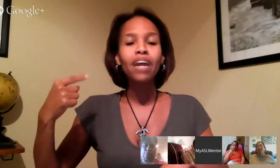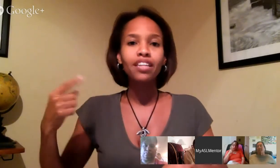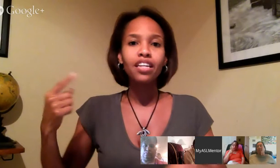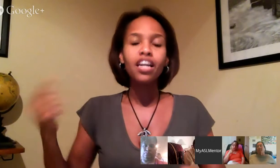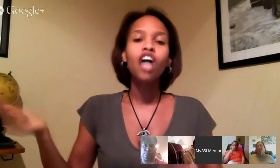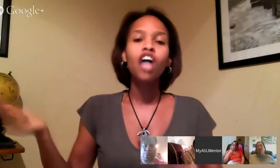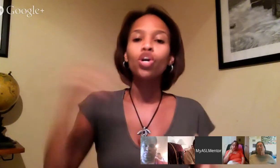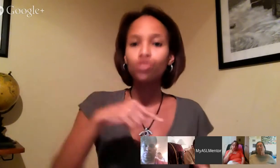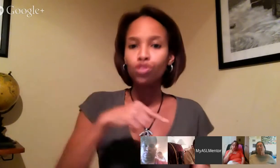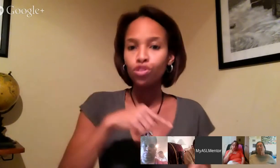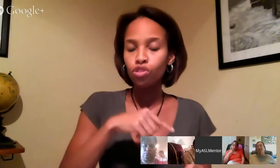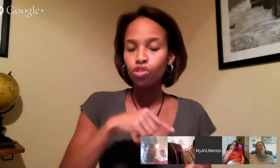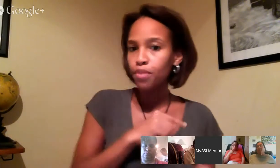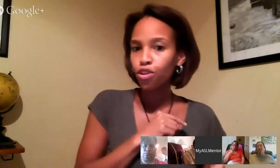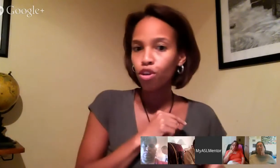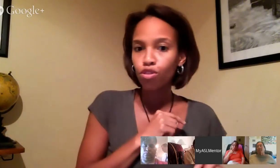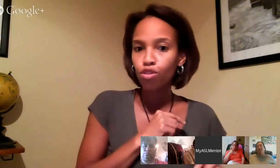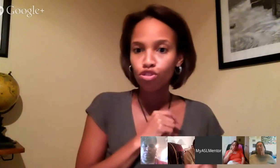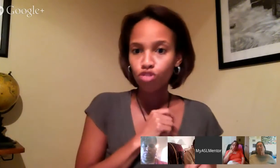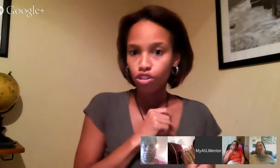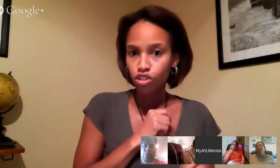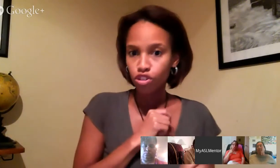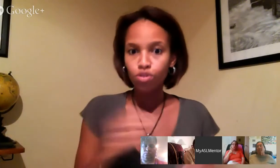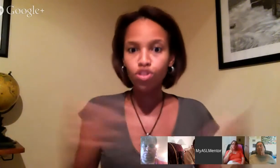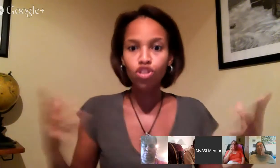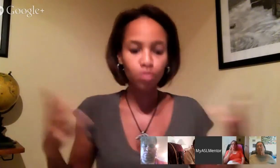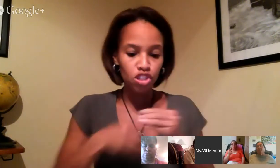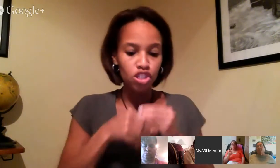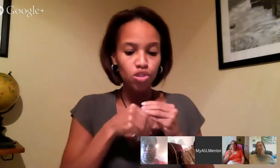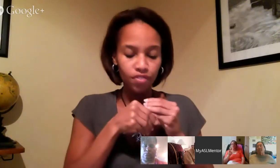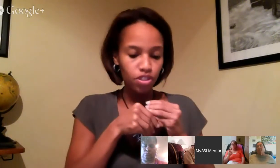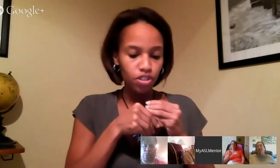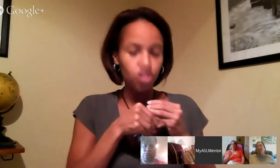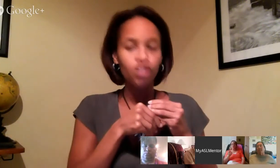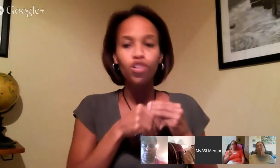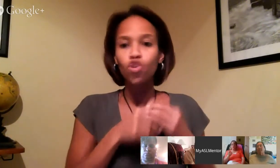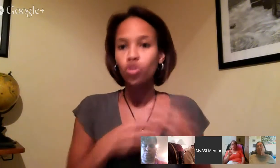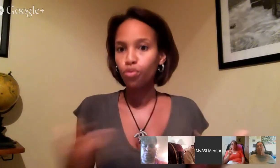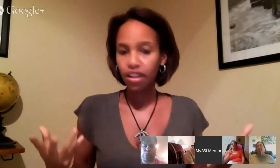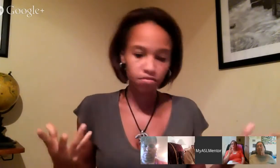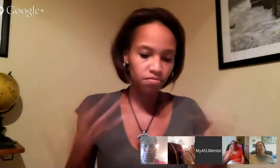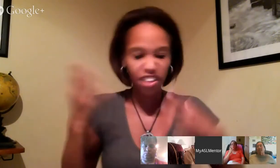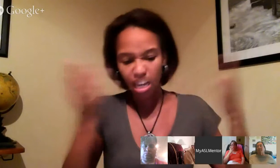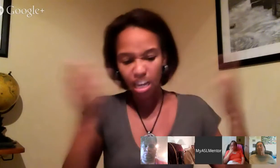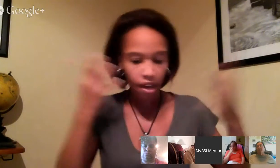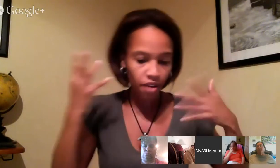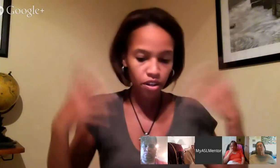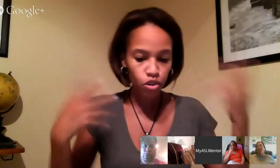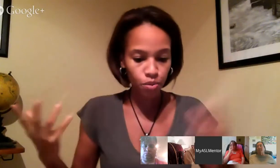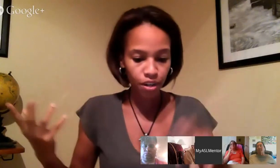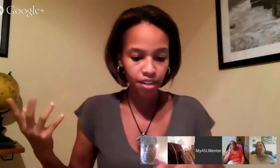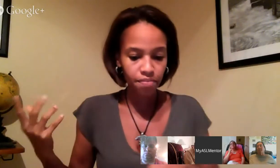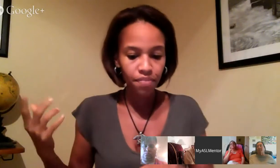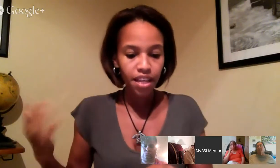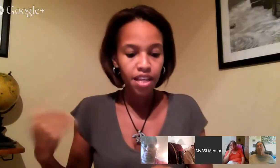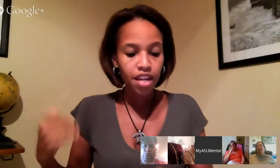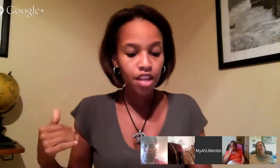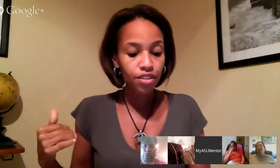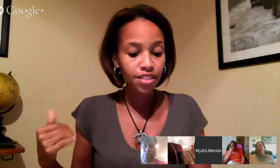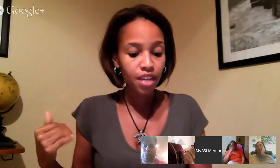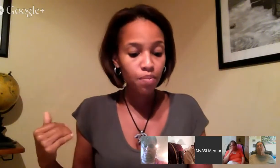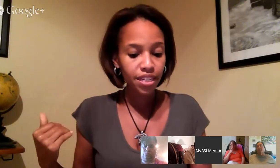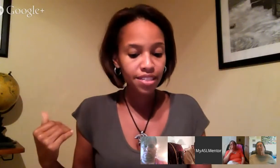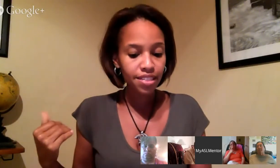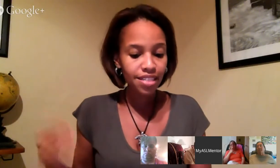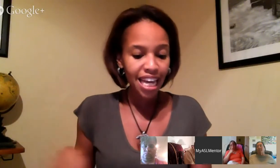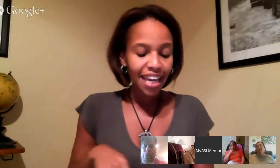might not go to, or may not be your go-to structure. So it's a good one to sort of start incorporating, thinking about and incorporating. Another